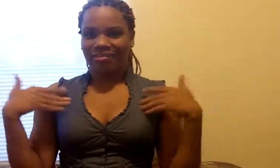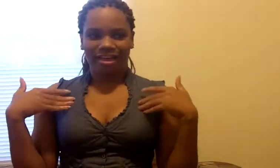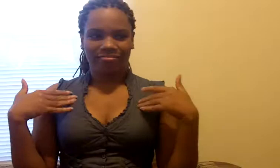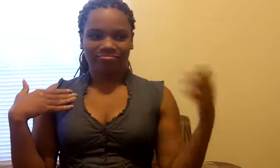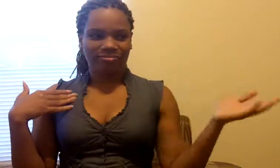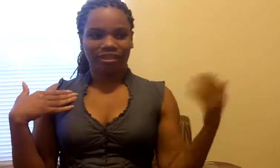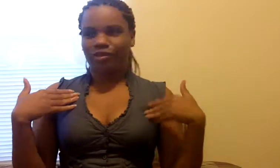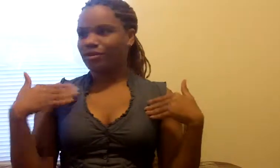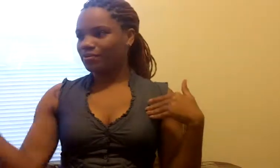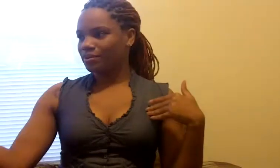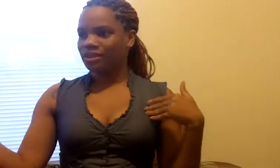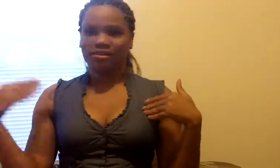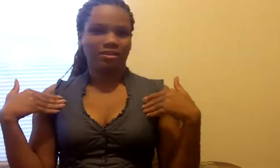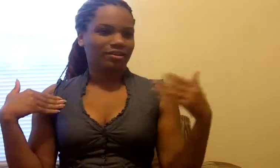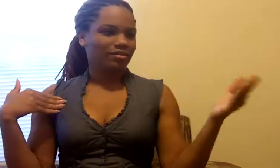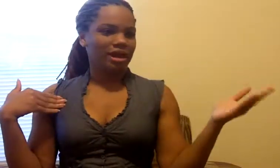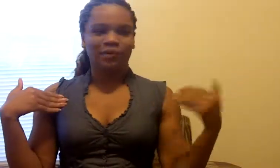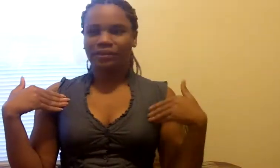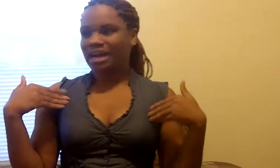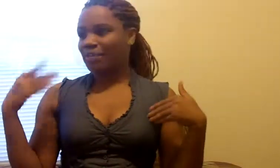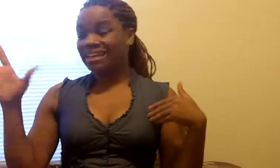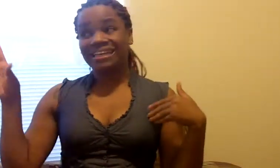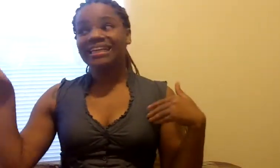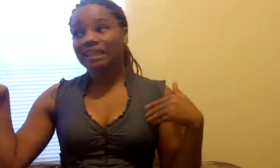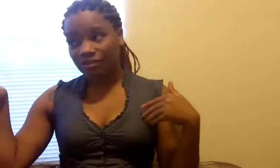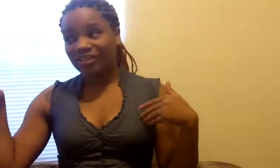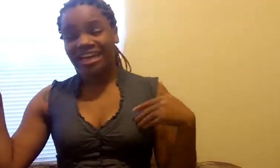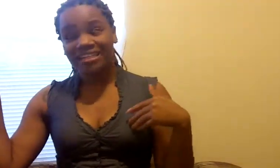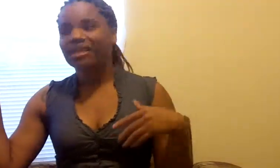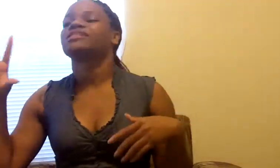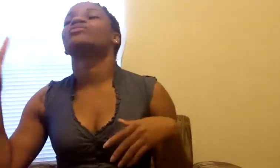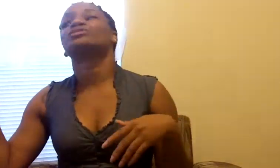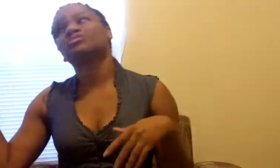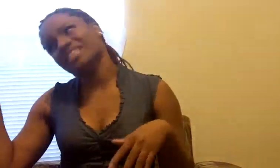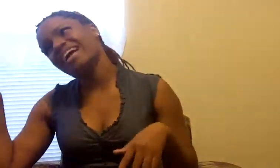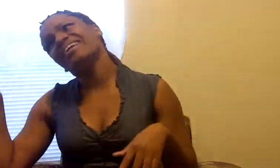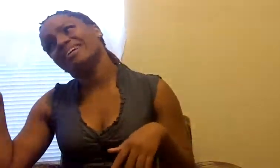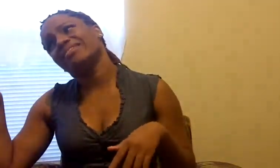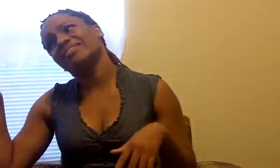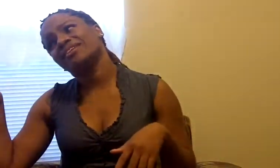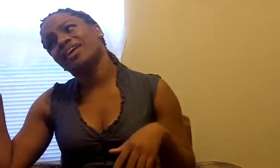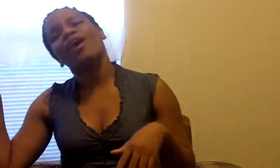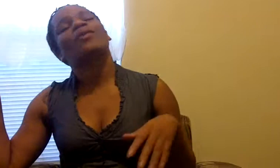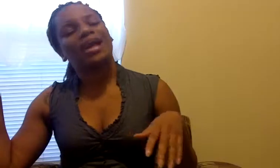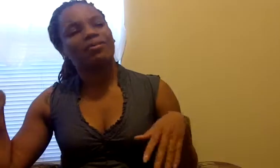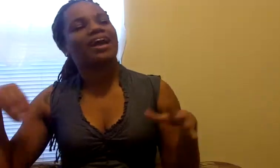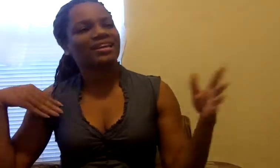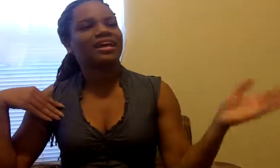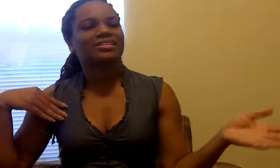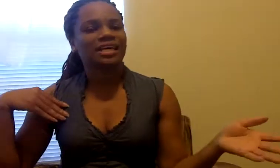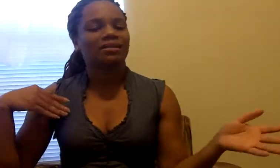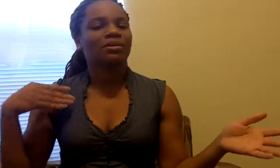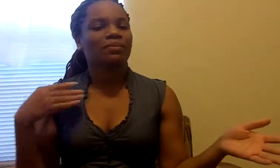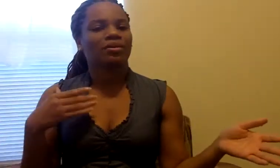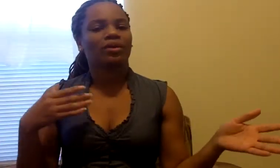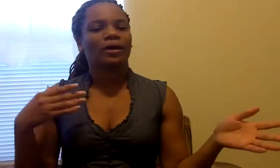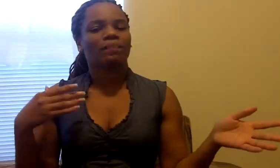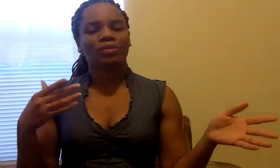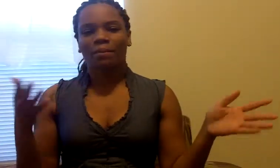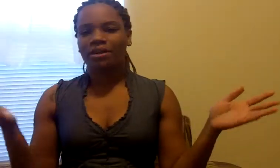have really no input, no output. I might be clarification, like, so what you're saying is okay, and then I can tell them in a better way. But